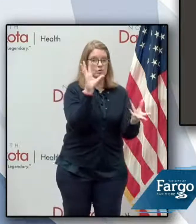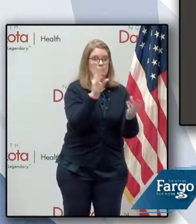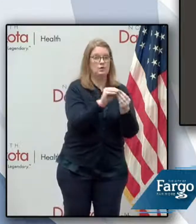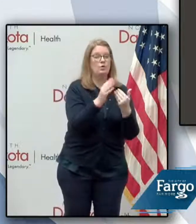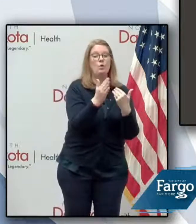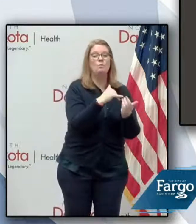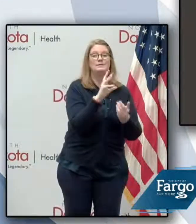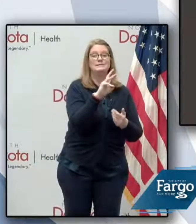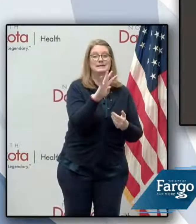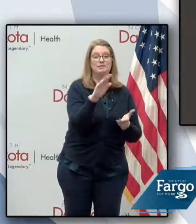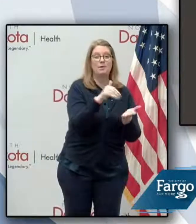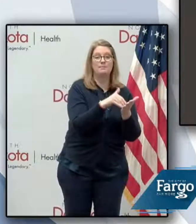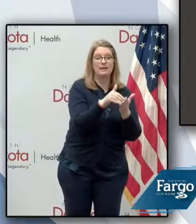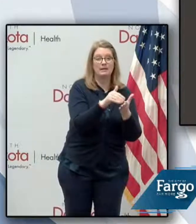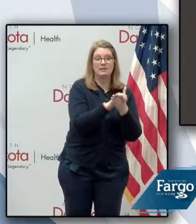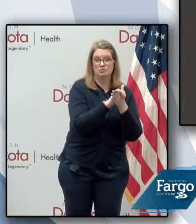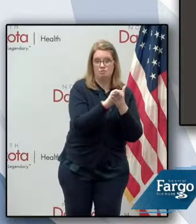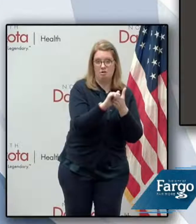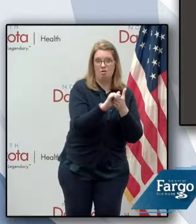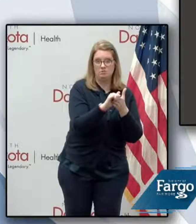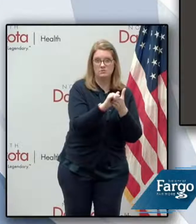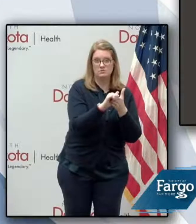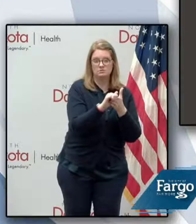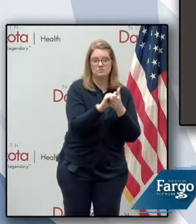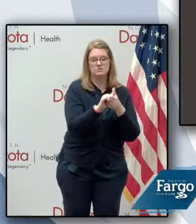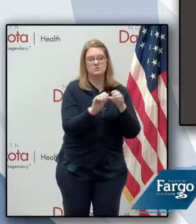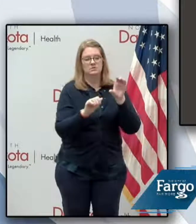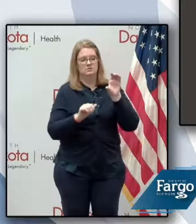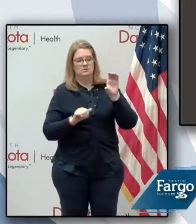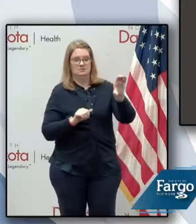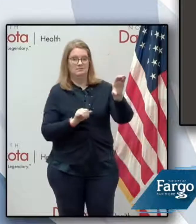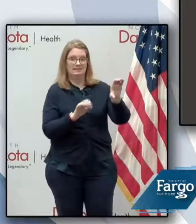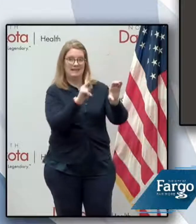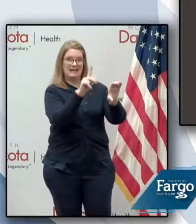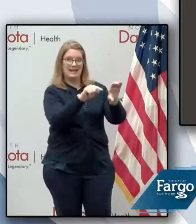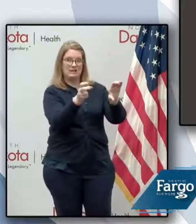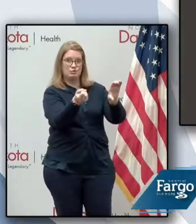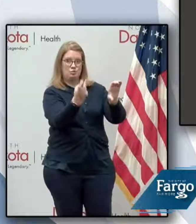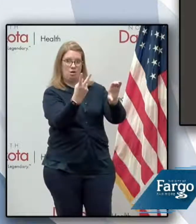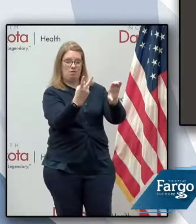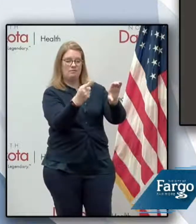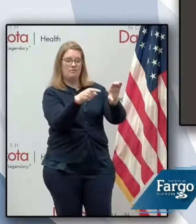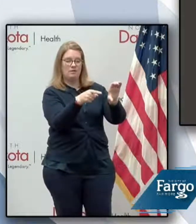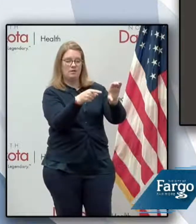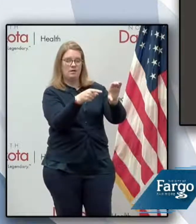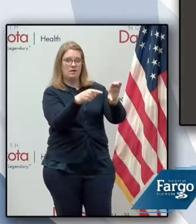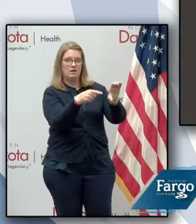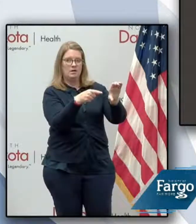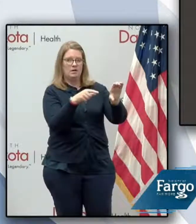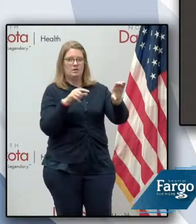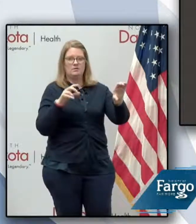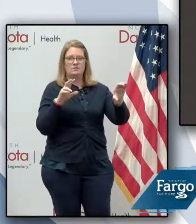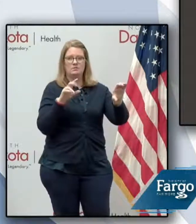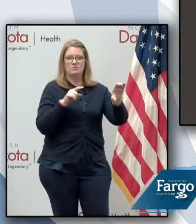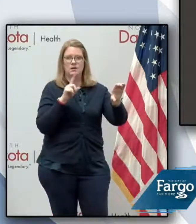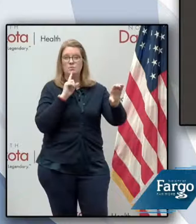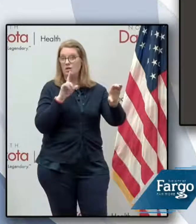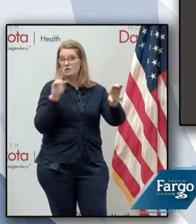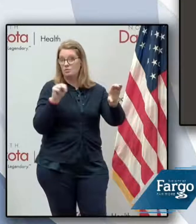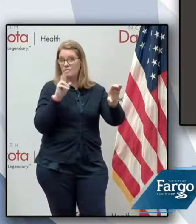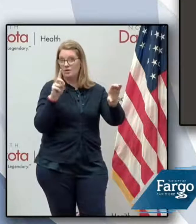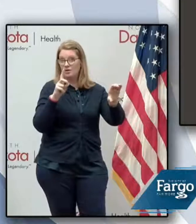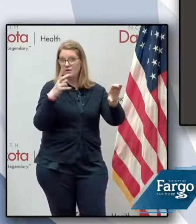almost $64 million going on top of K-12, and that's on top of already North Dakota, one of the highest in the nation,